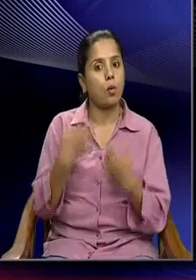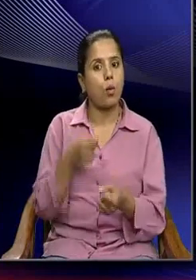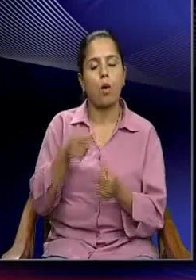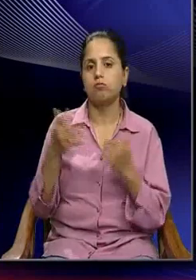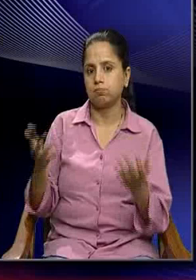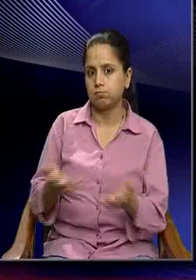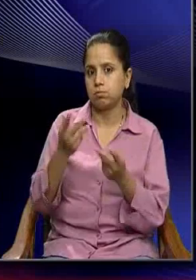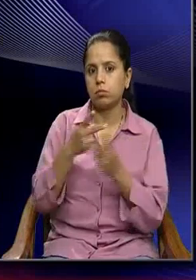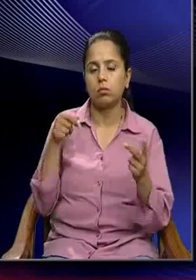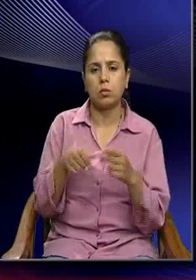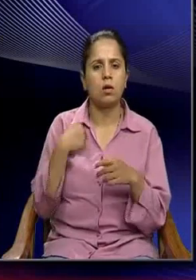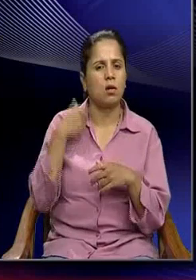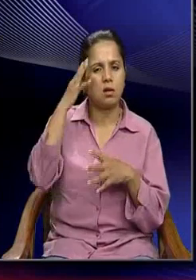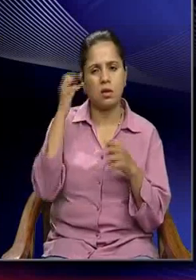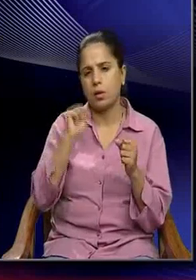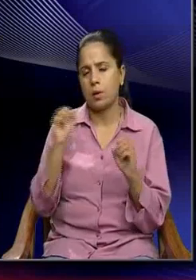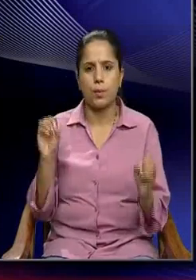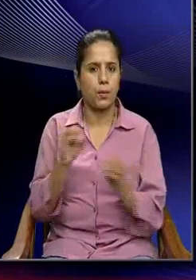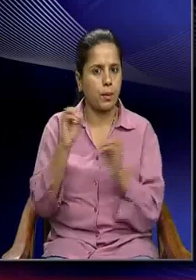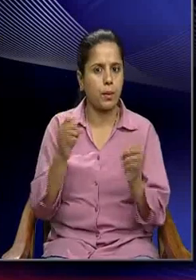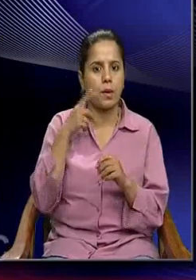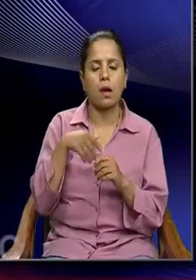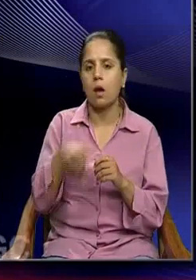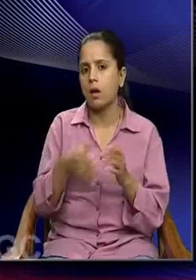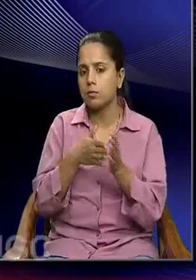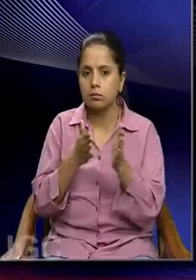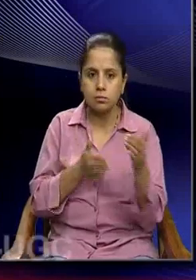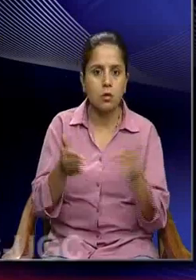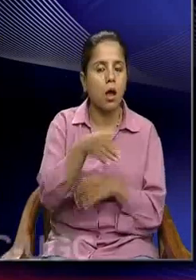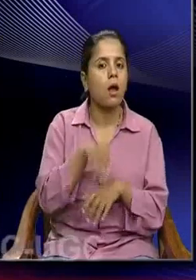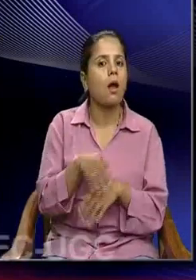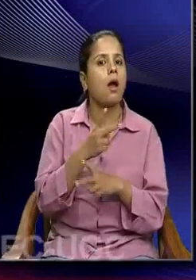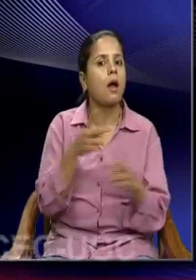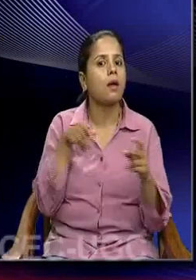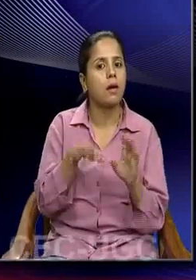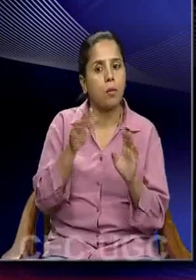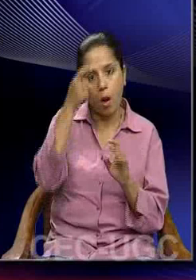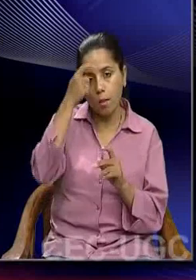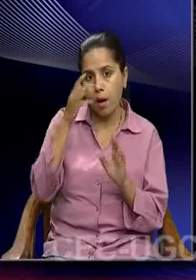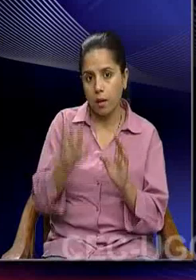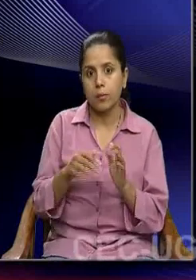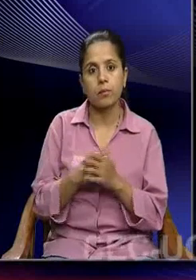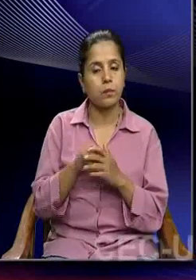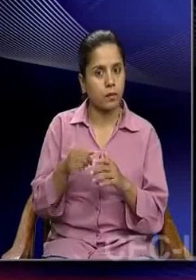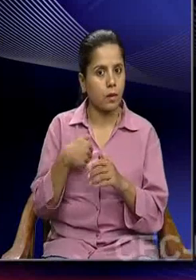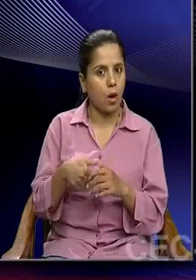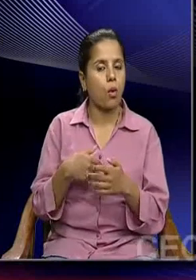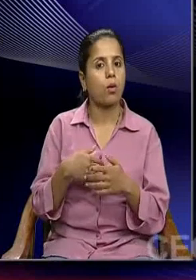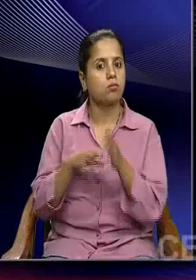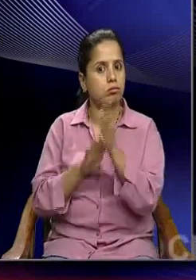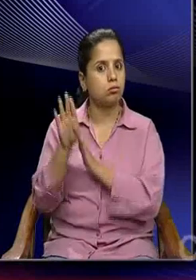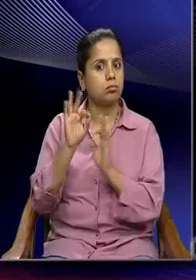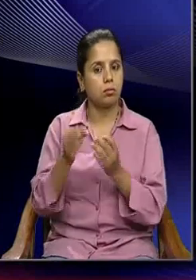embracing discomfort to overcome obstacles and develop